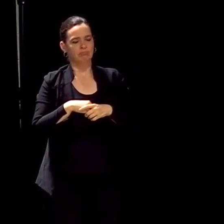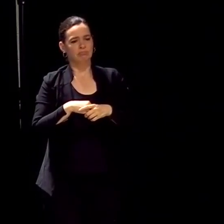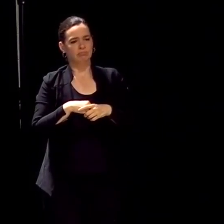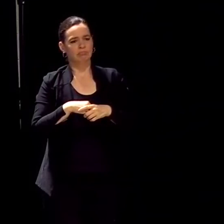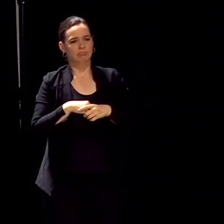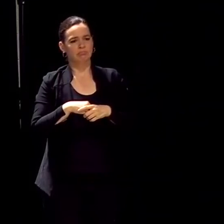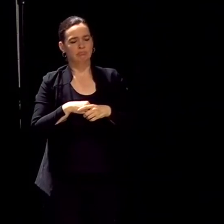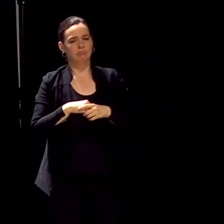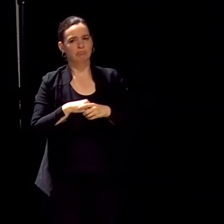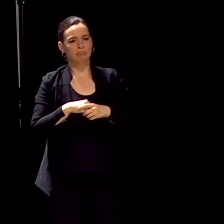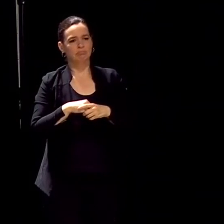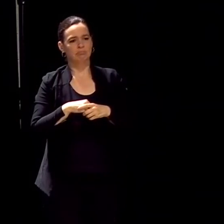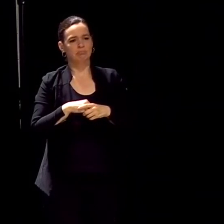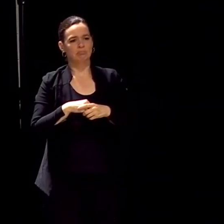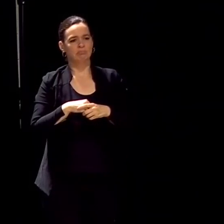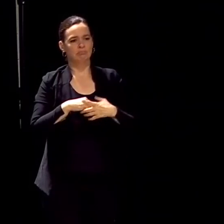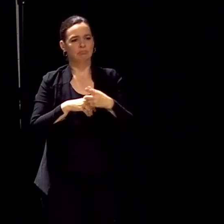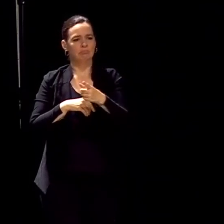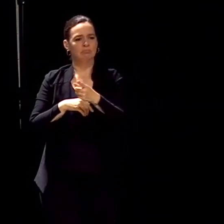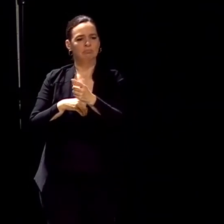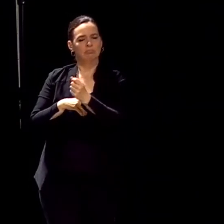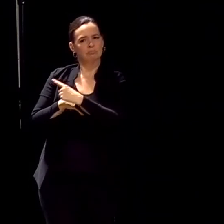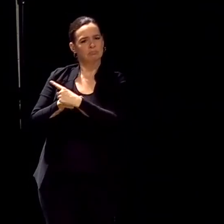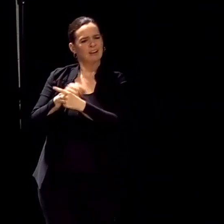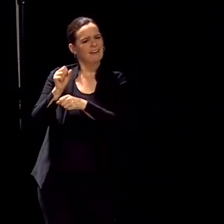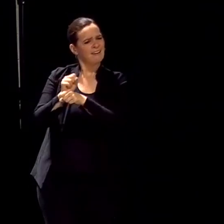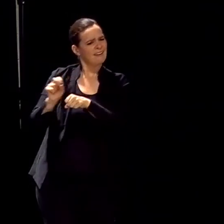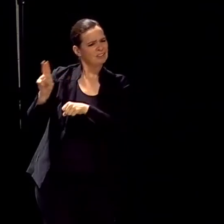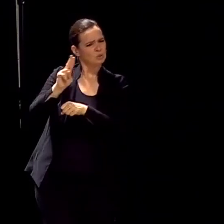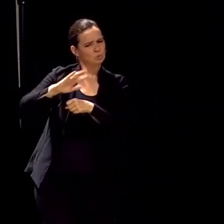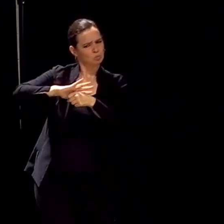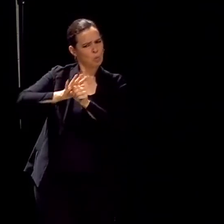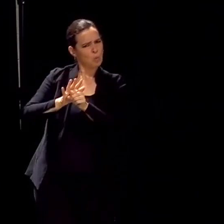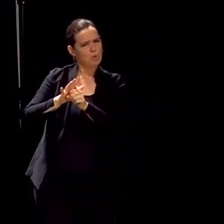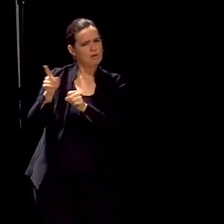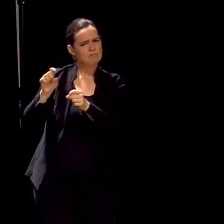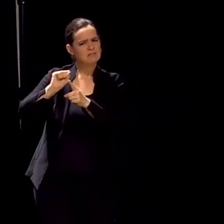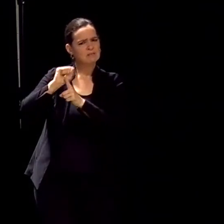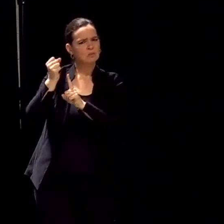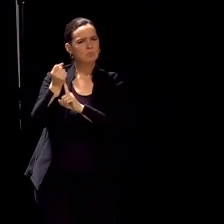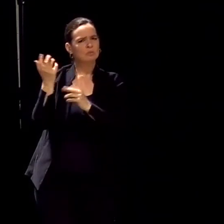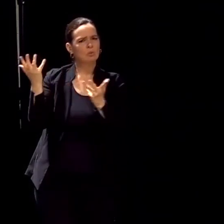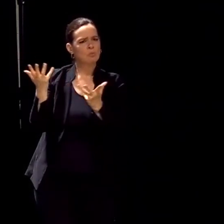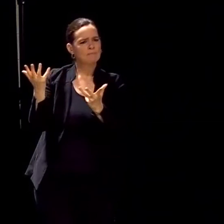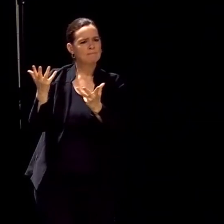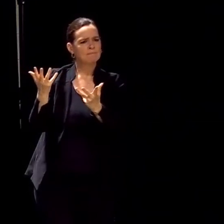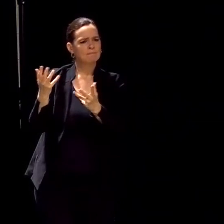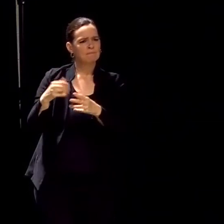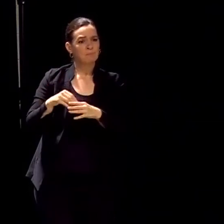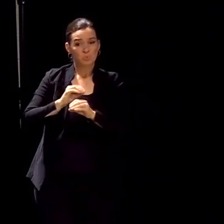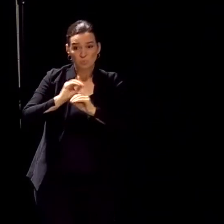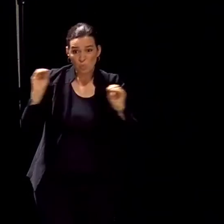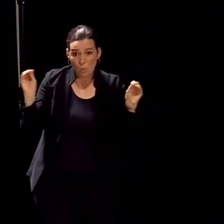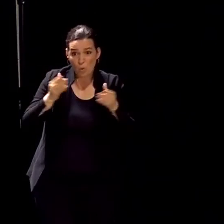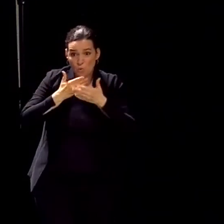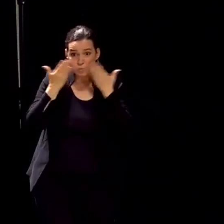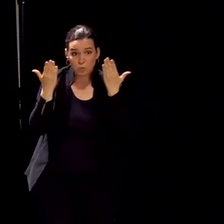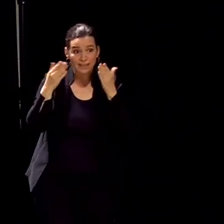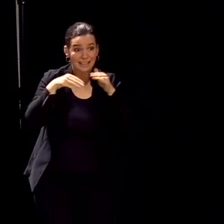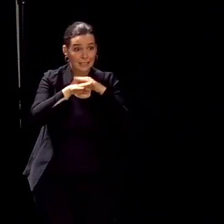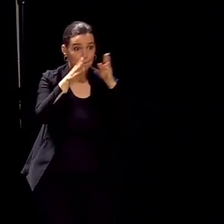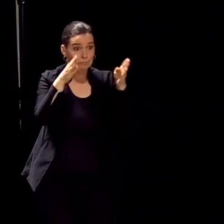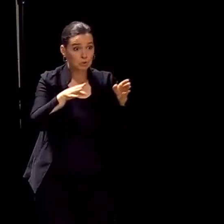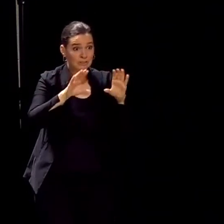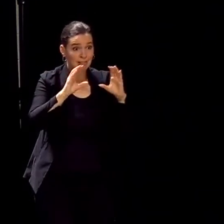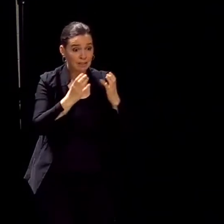you just update on the situation at SU surrounding coronavirus? No Yeah. in-person classes, correct? Correct. Yeah, so I